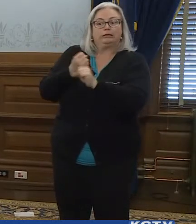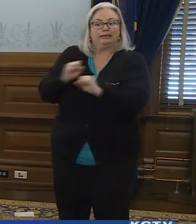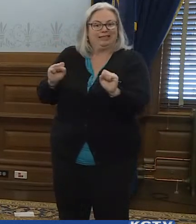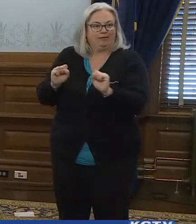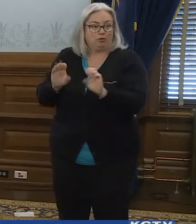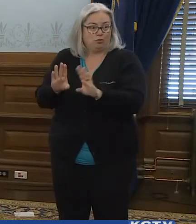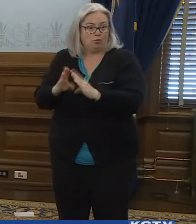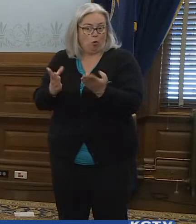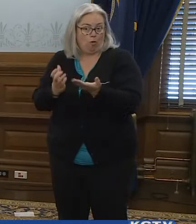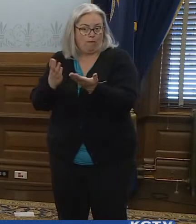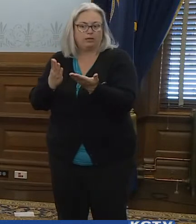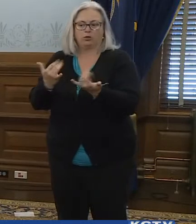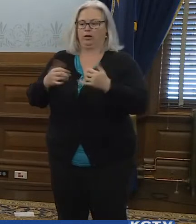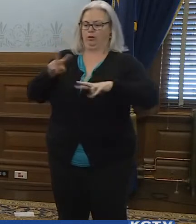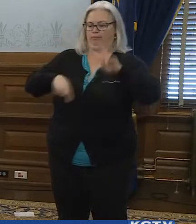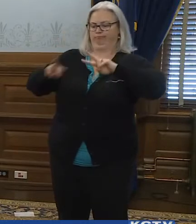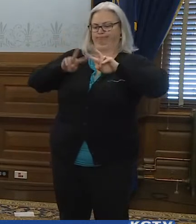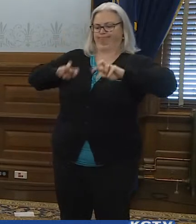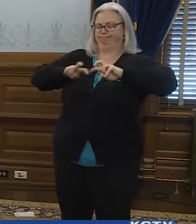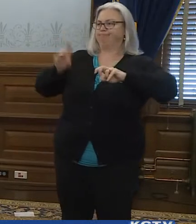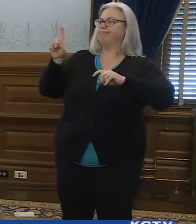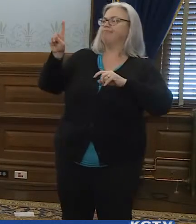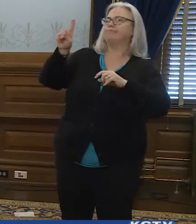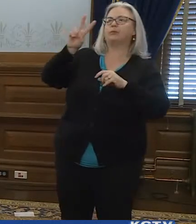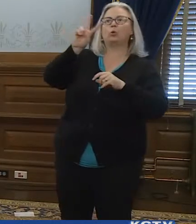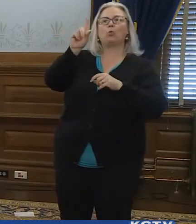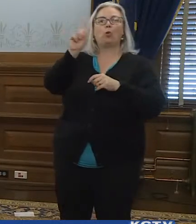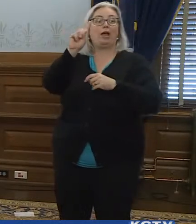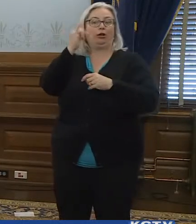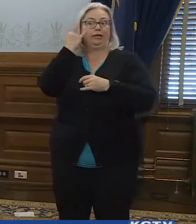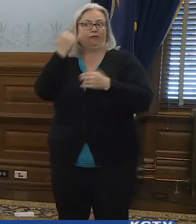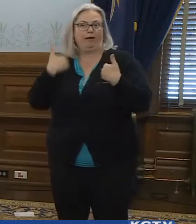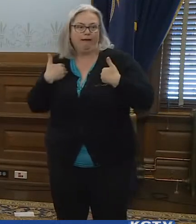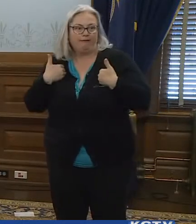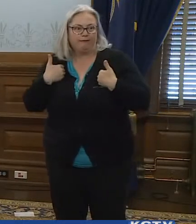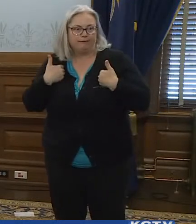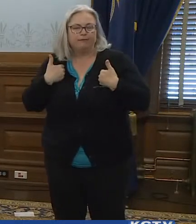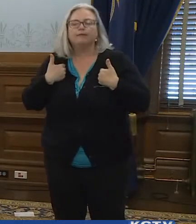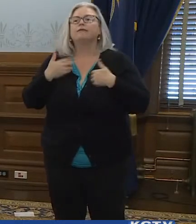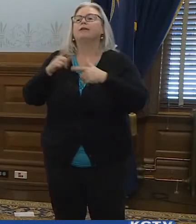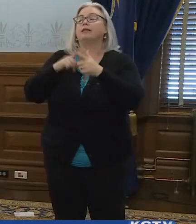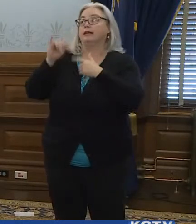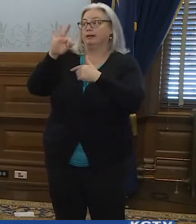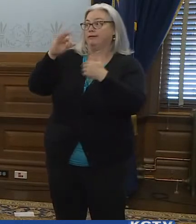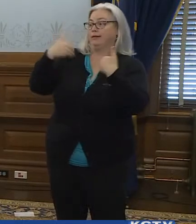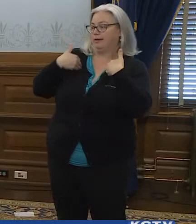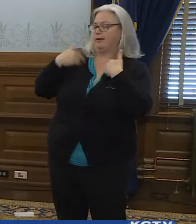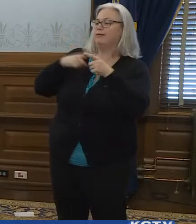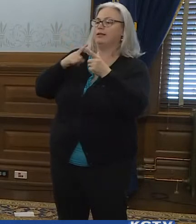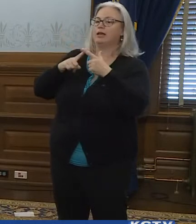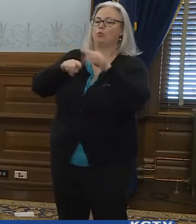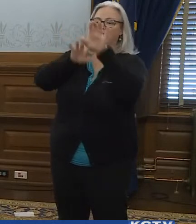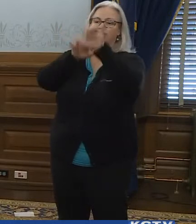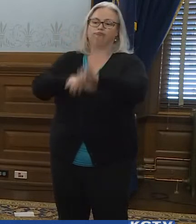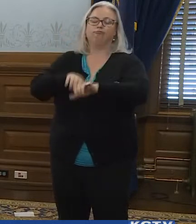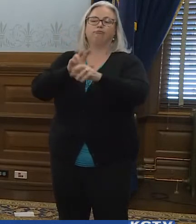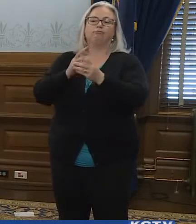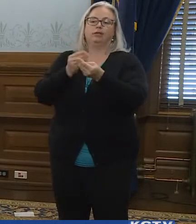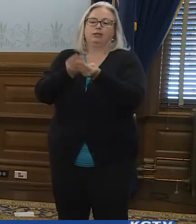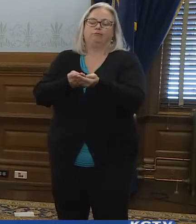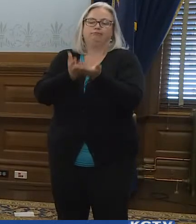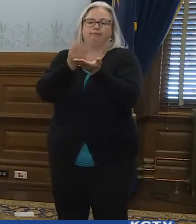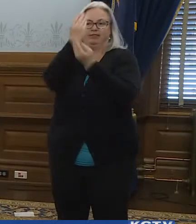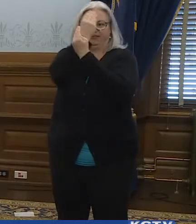And so we're looking right now to find those, if those exist, and then we'll put them together in a package